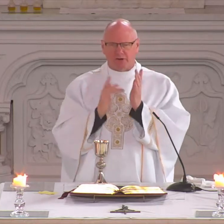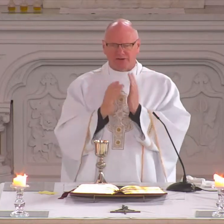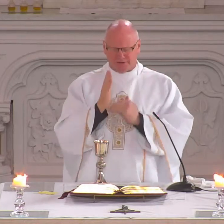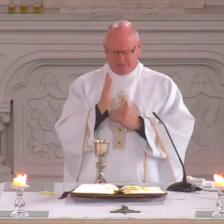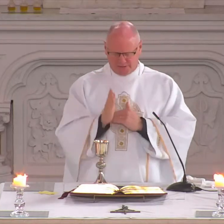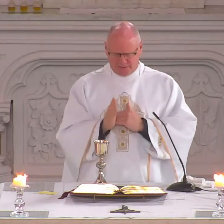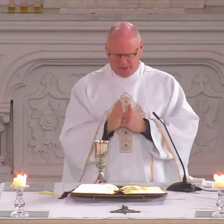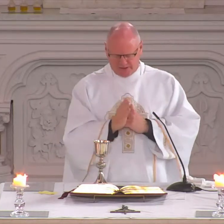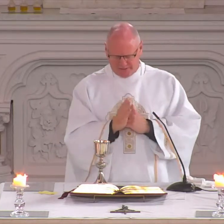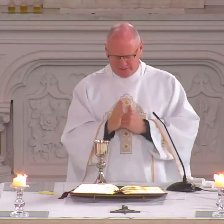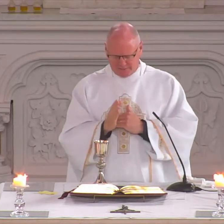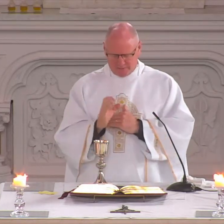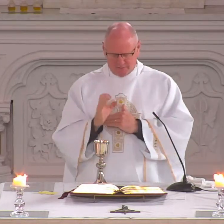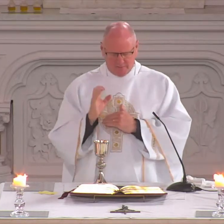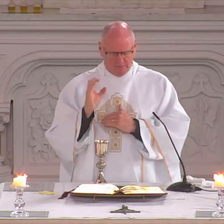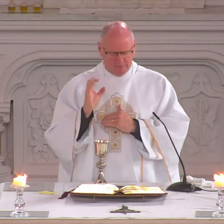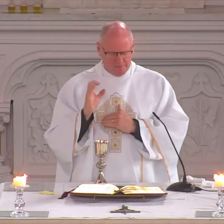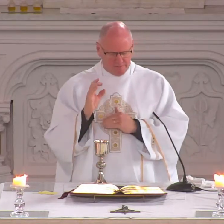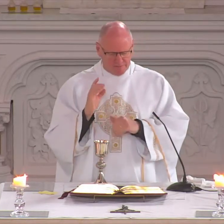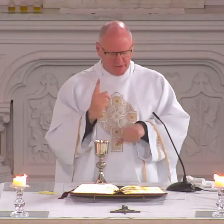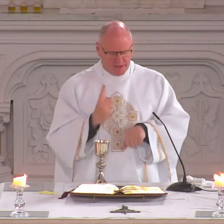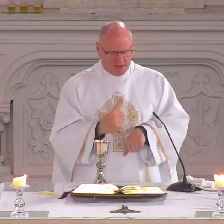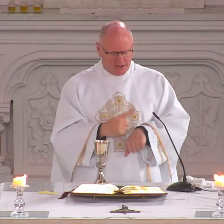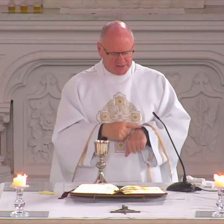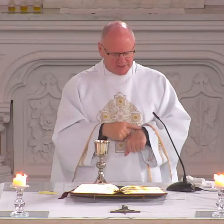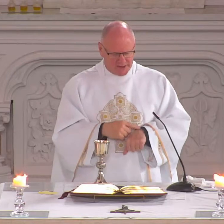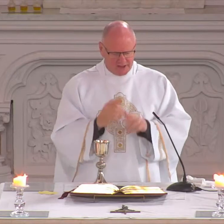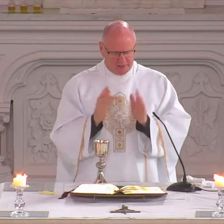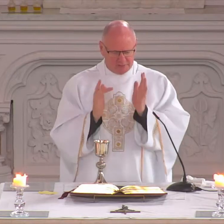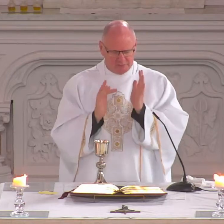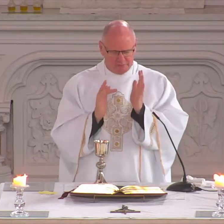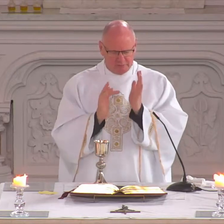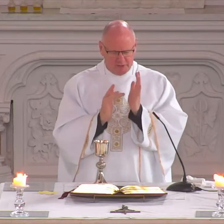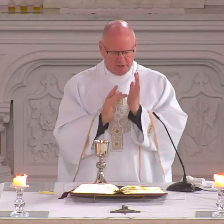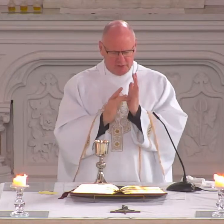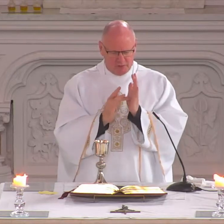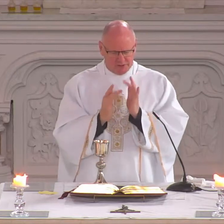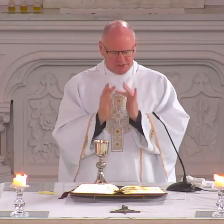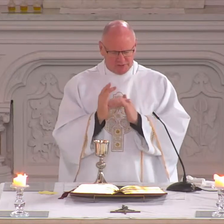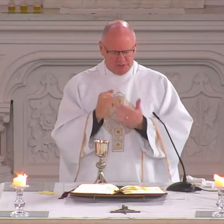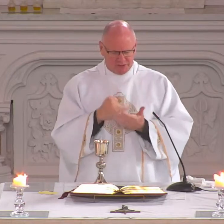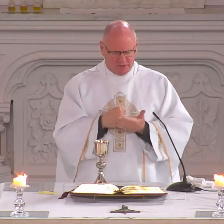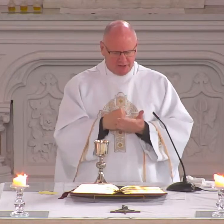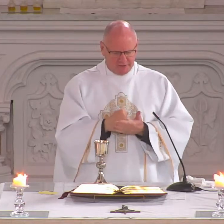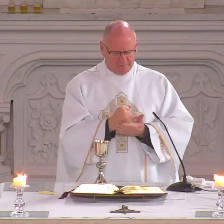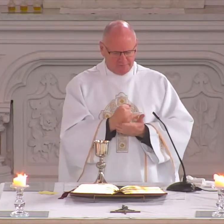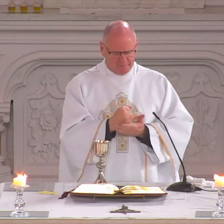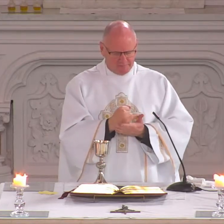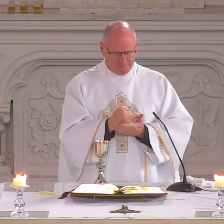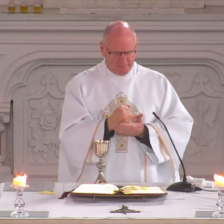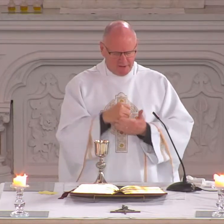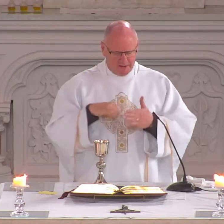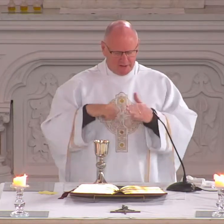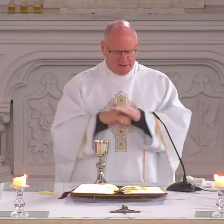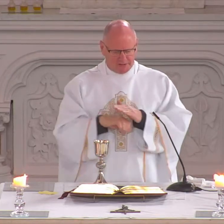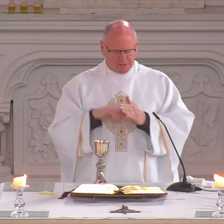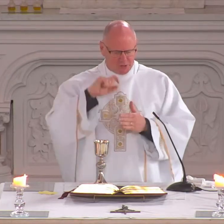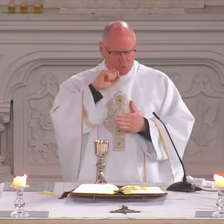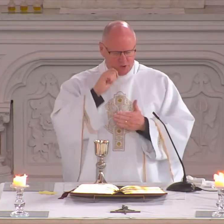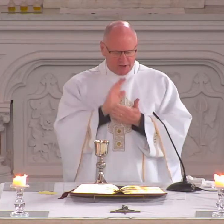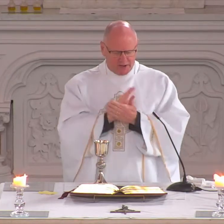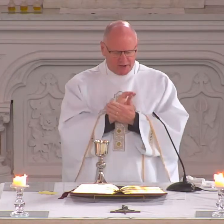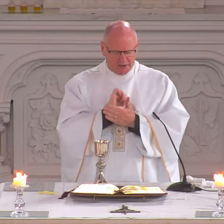Lord Jesus Christ. At the time he was betrayed and